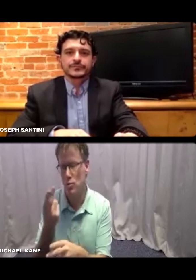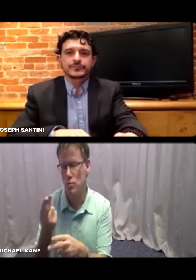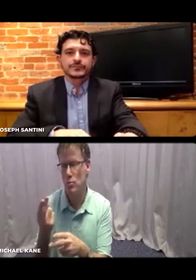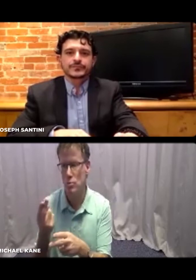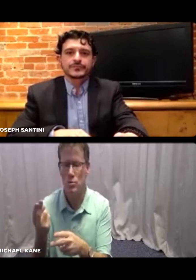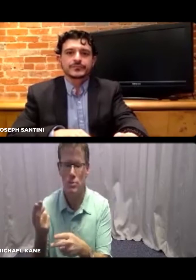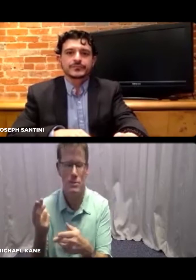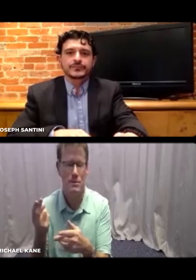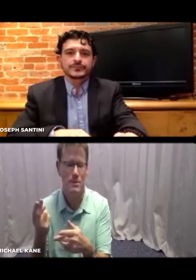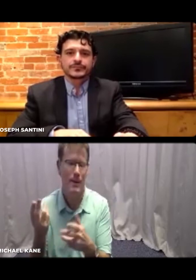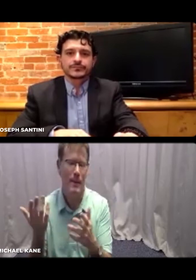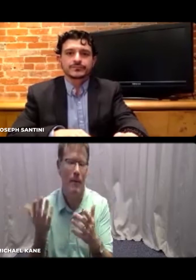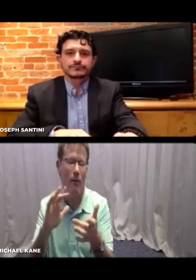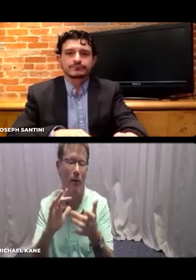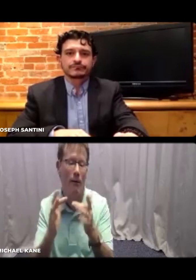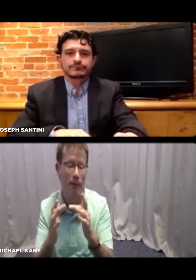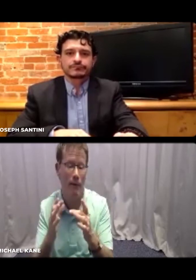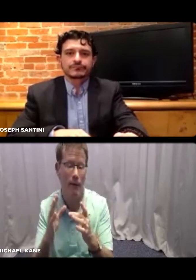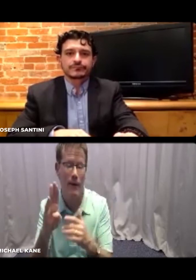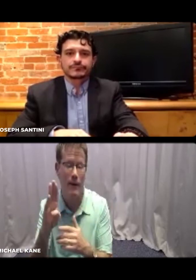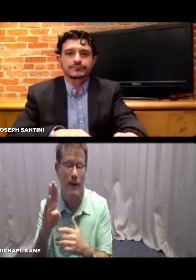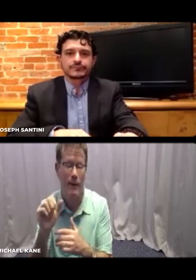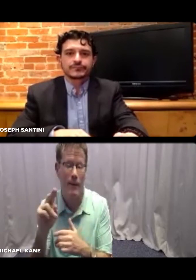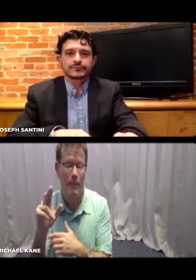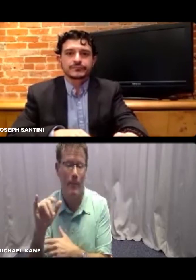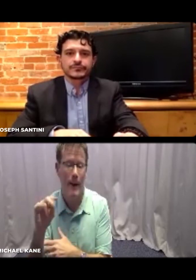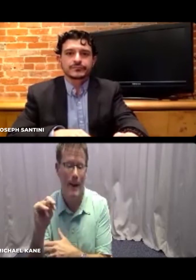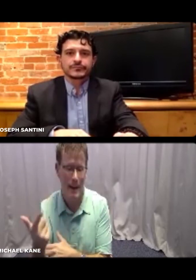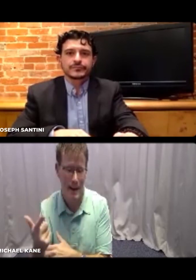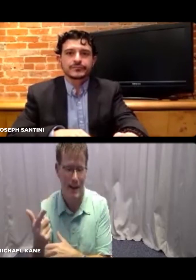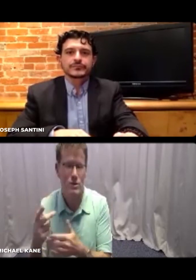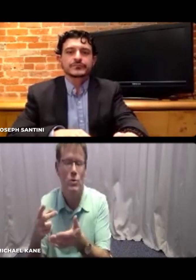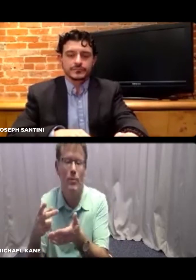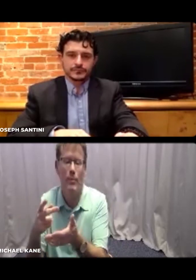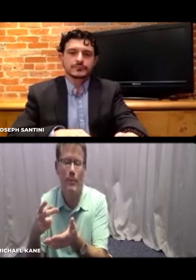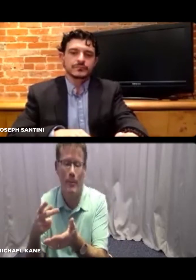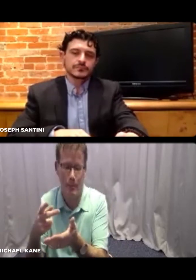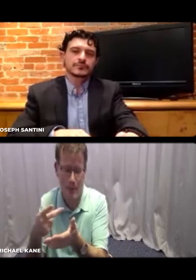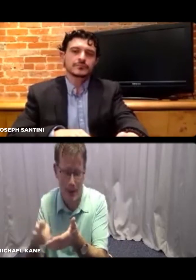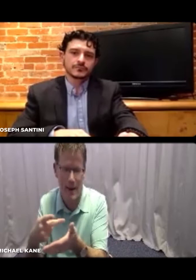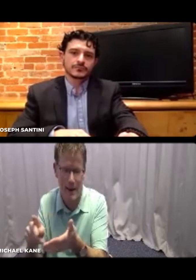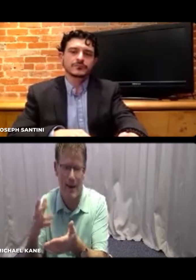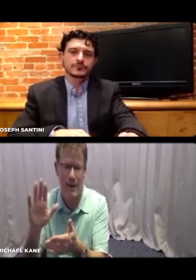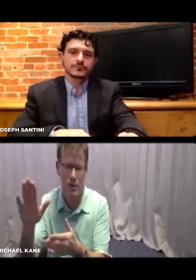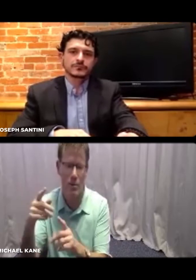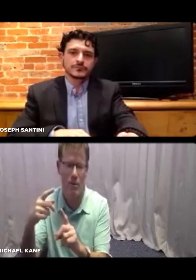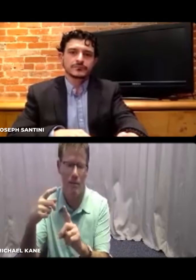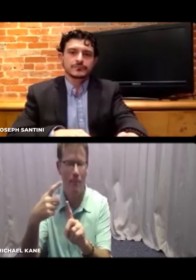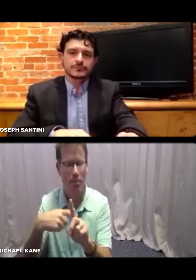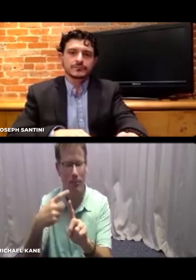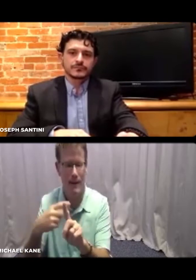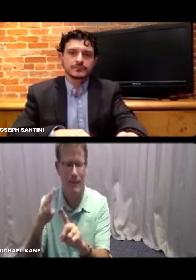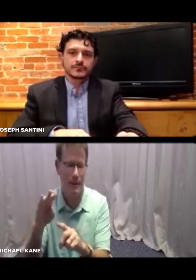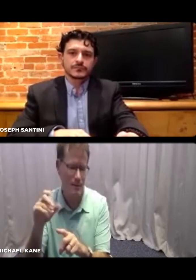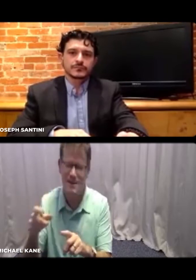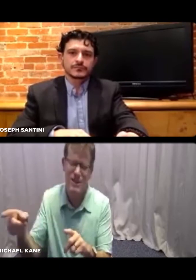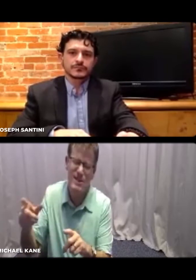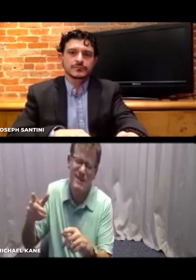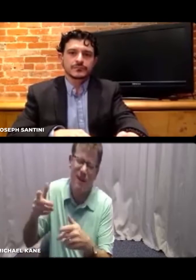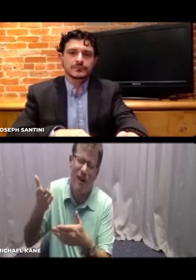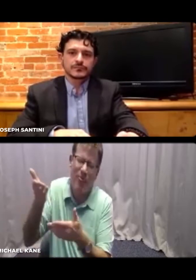that, uh, you may make payments or pay bills. Of course, she's not there yet paying